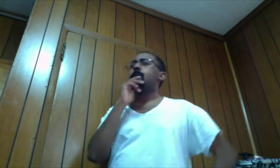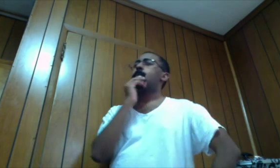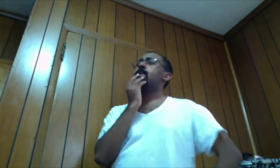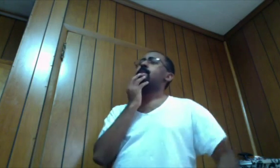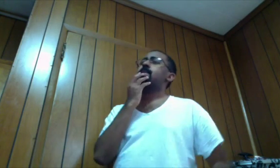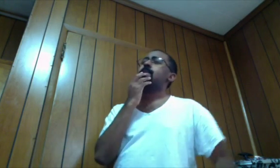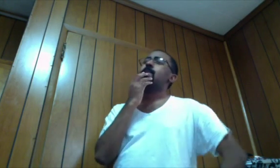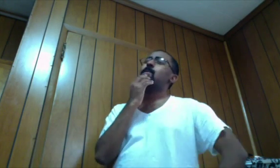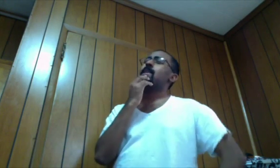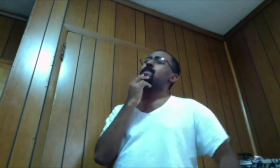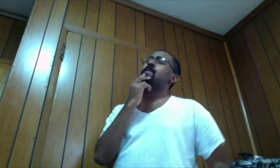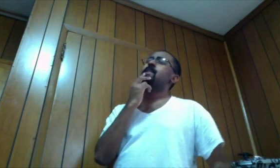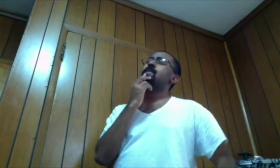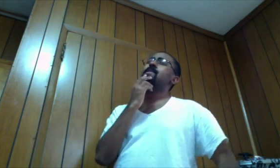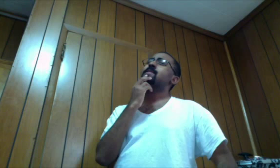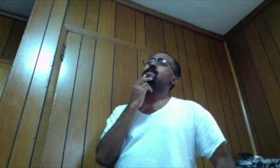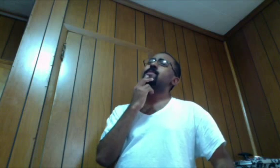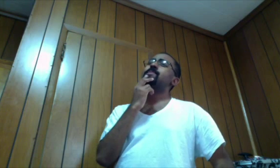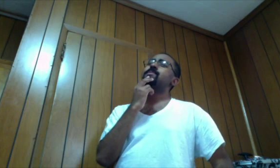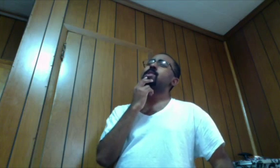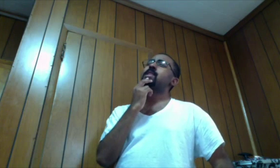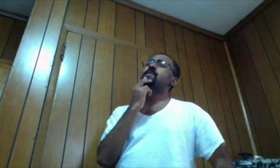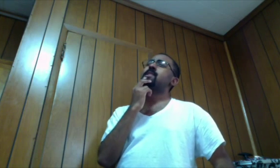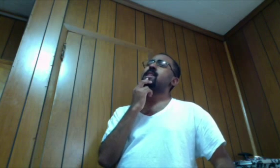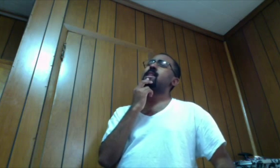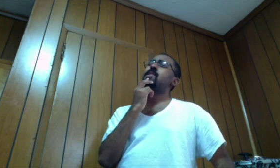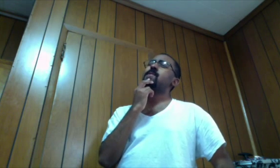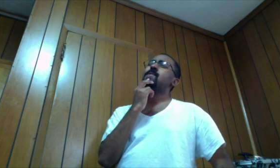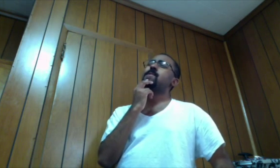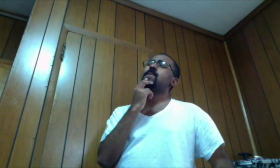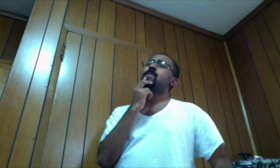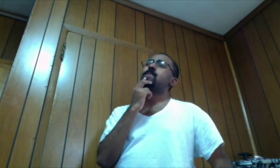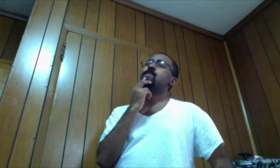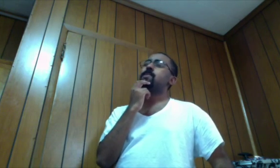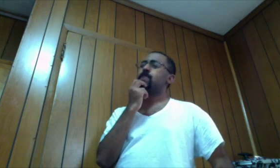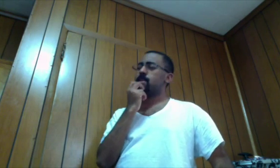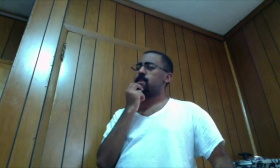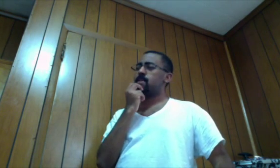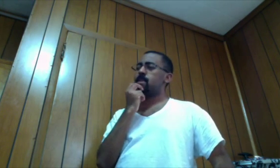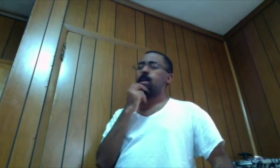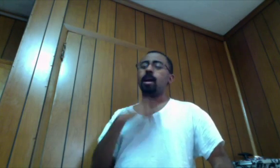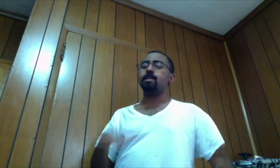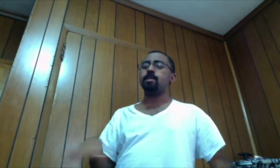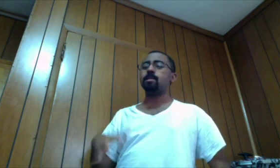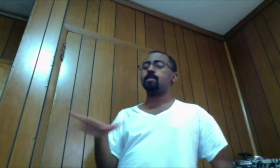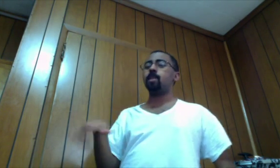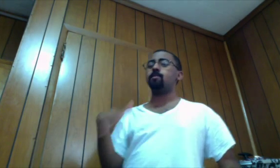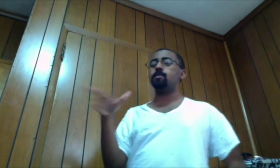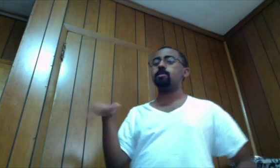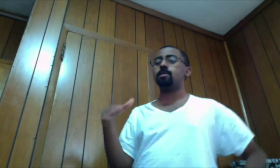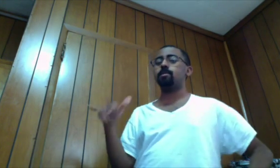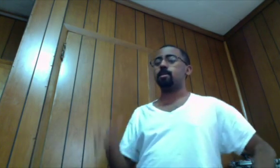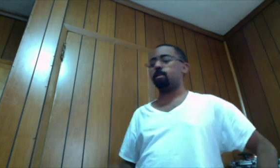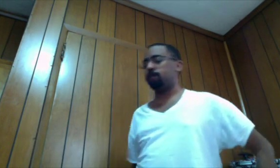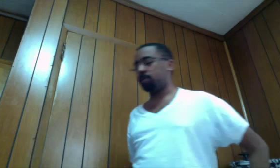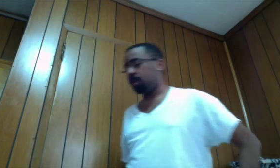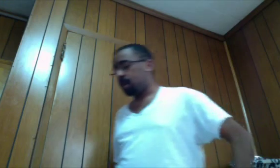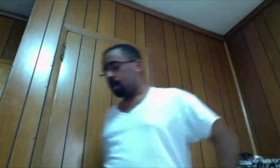Wait a second. Weiss already has dust in her weapon. Would she have to take it out? Would it be considered cheating? See, this is why the rules need to be explained further.